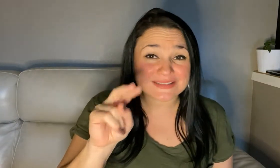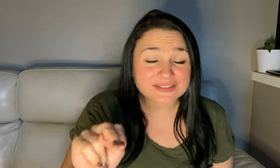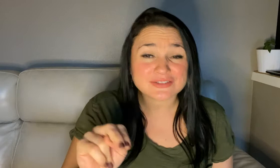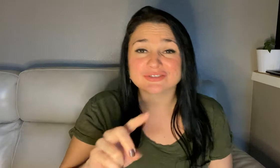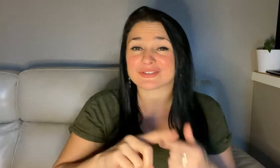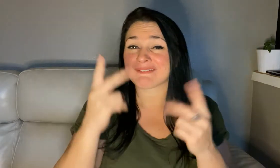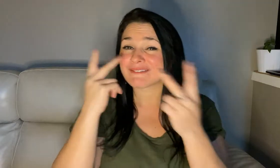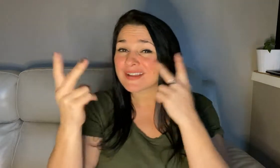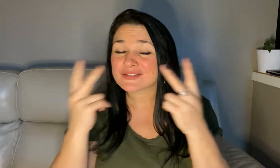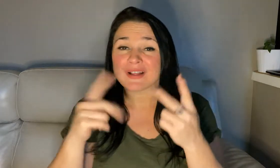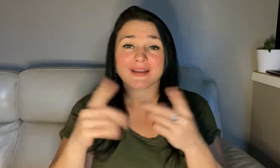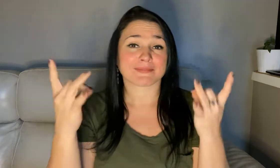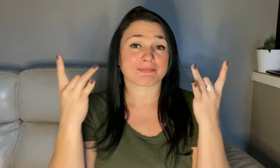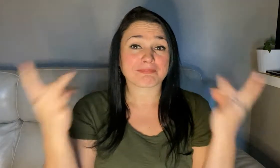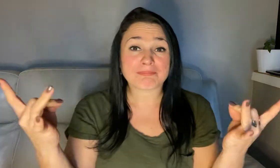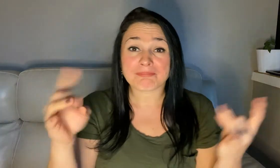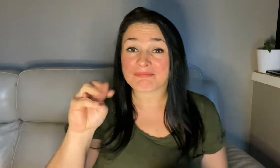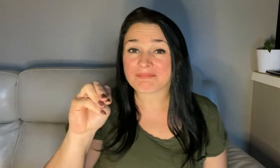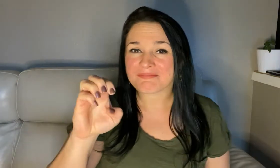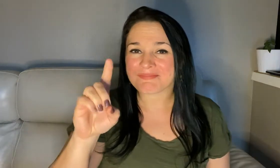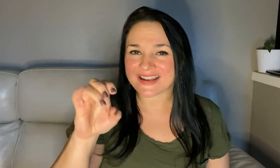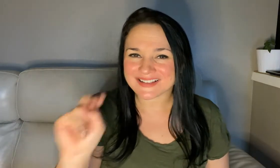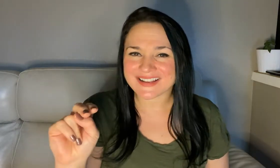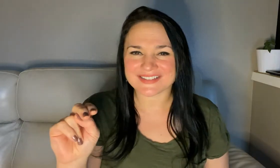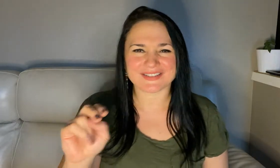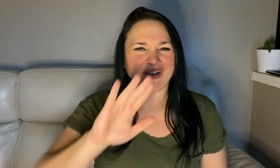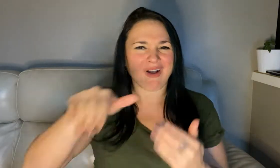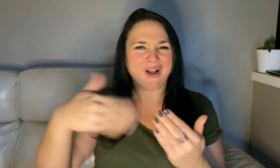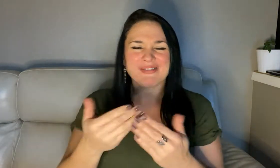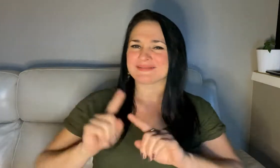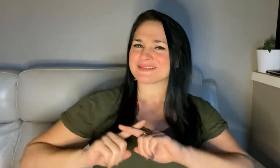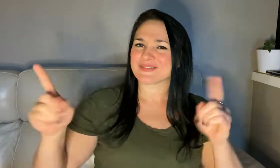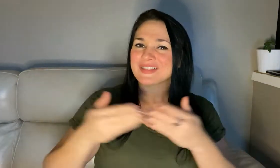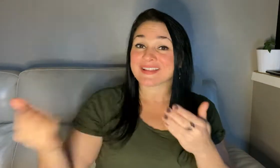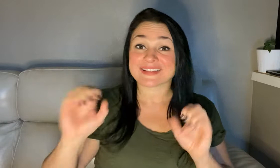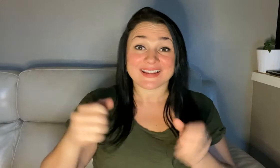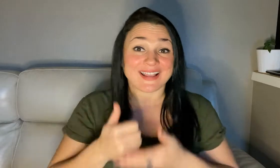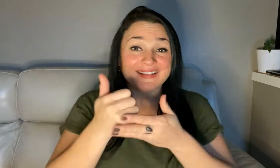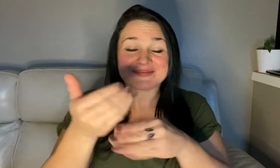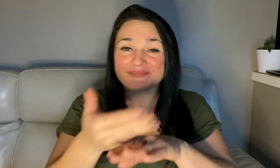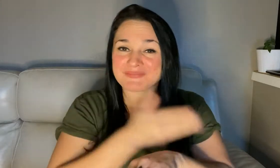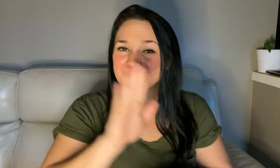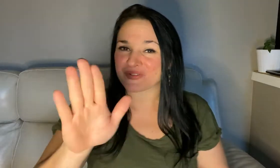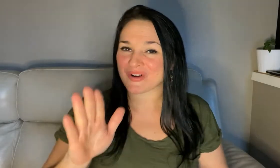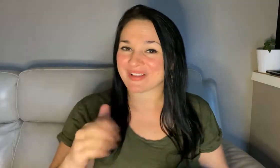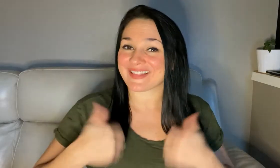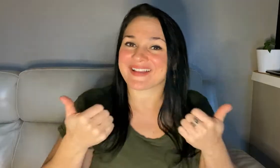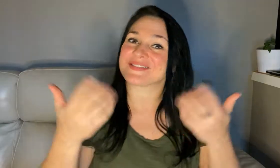of manifestation videos, visualization, meditation, just all these different things that can help